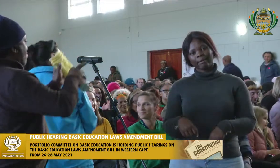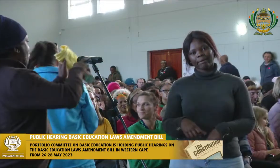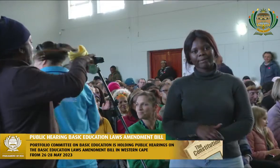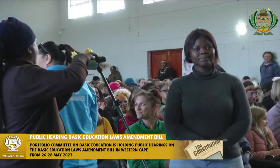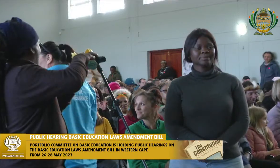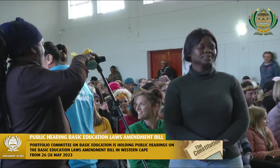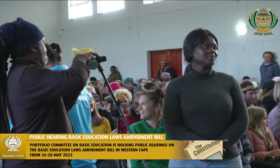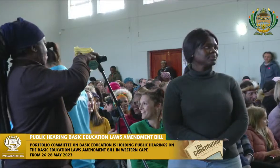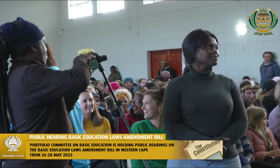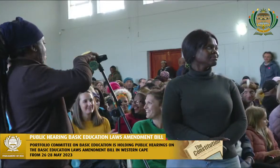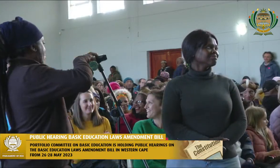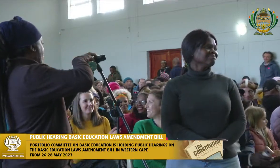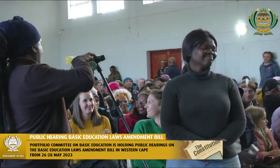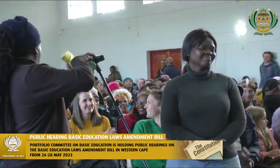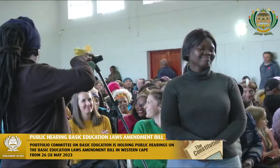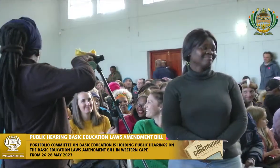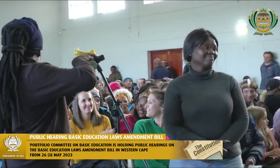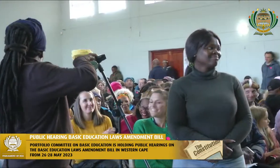Amase.